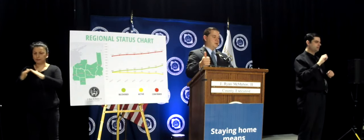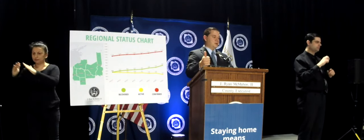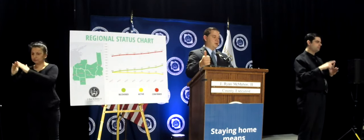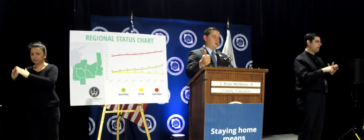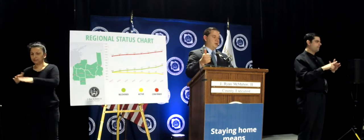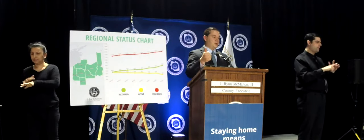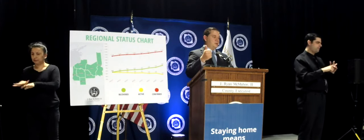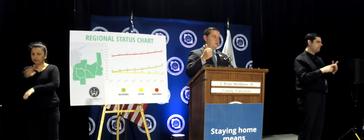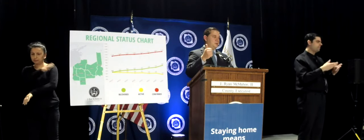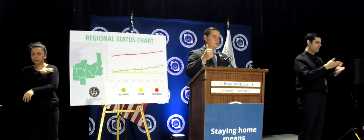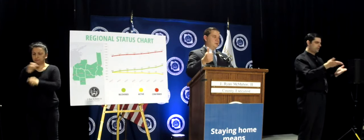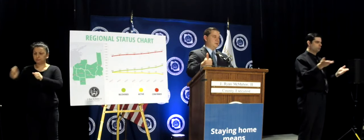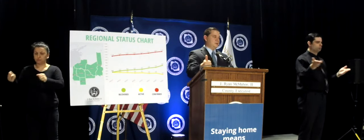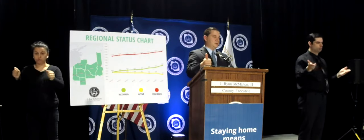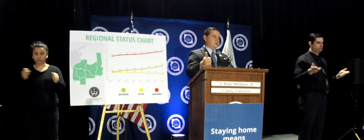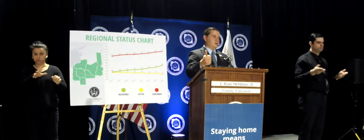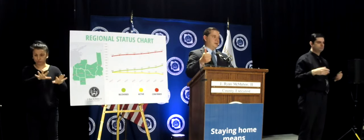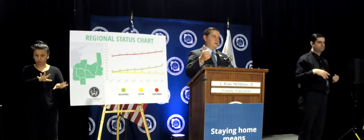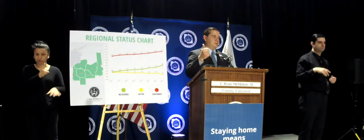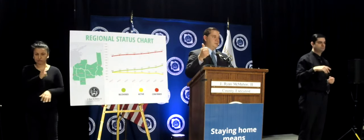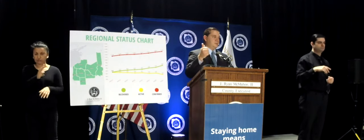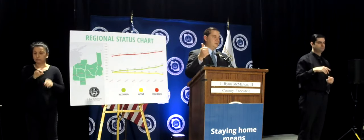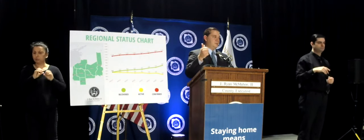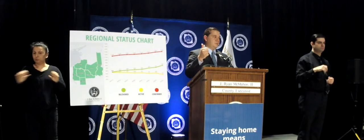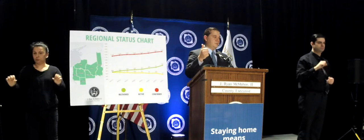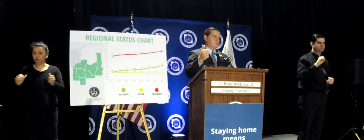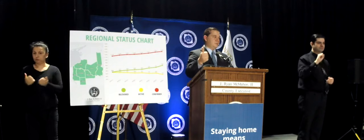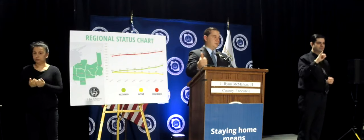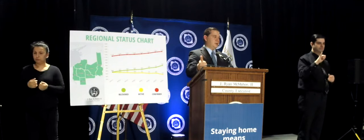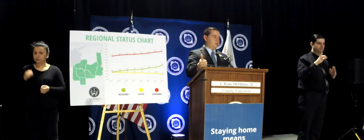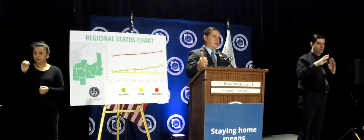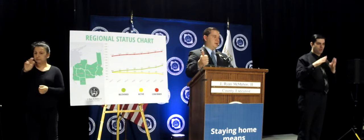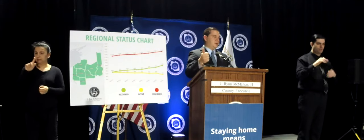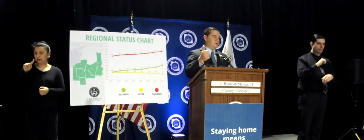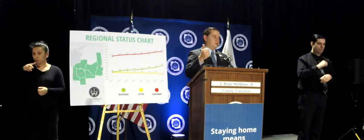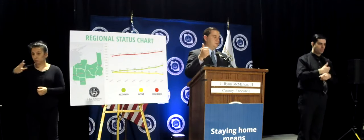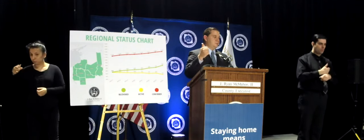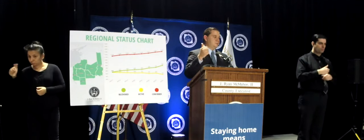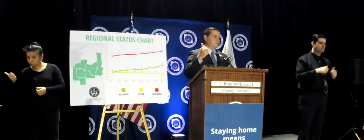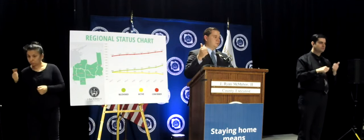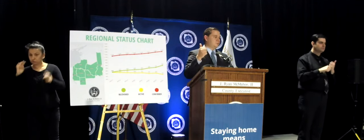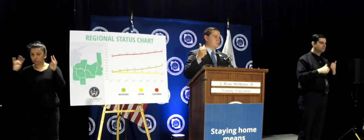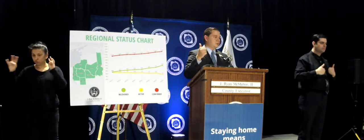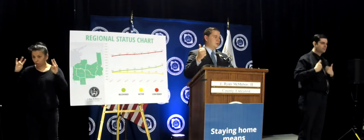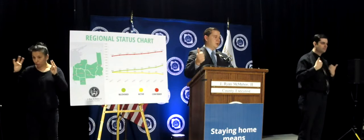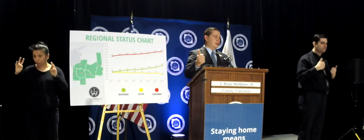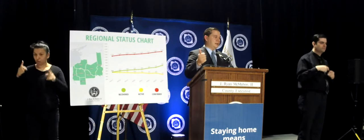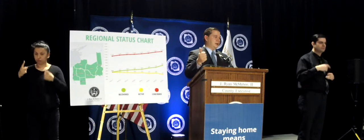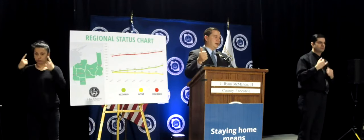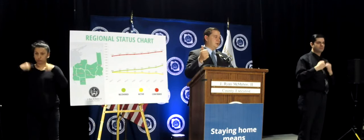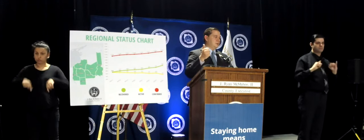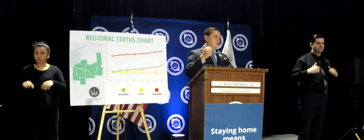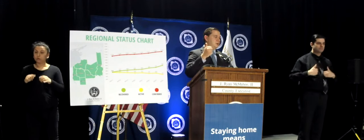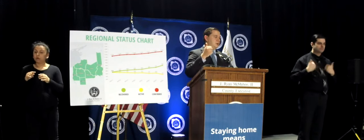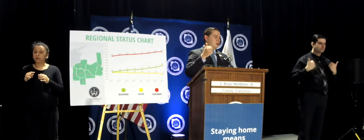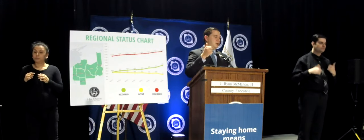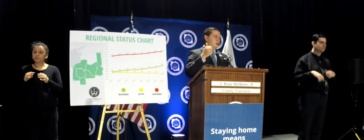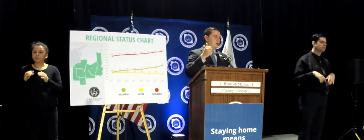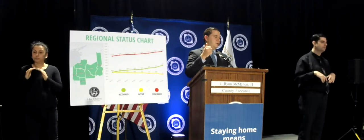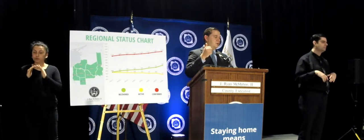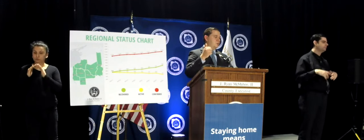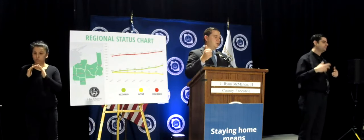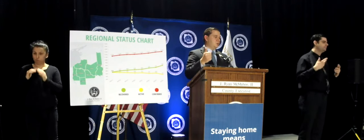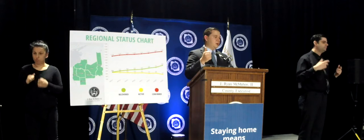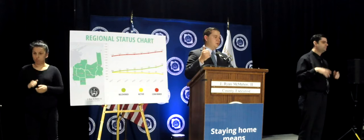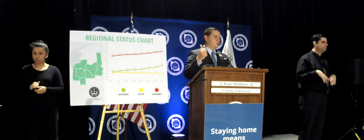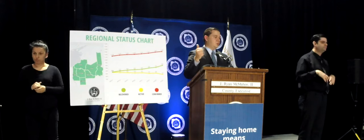Syracuse Housing Authority, assisted living, independent living, La Liga,